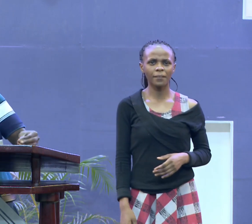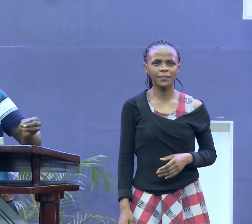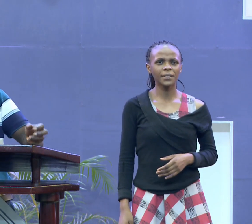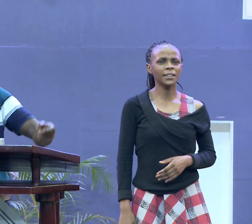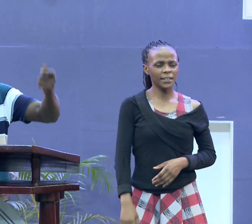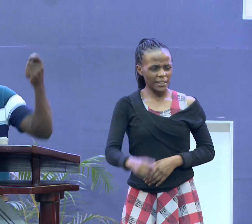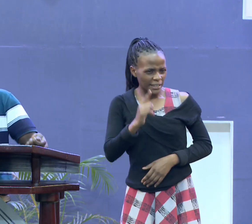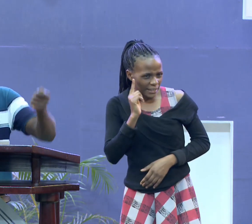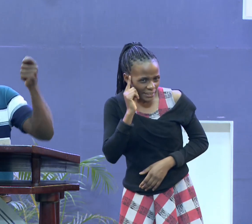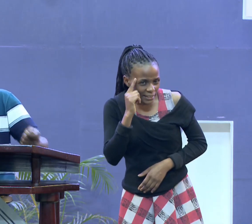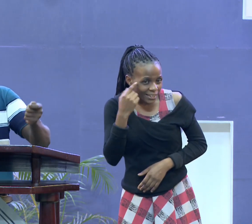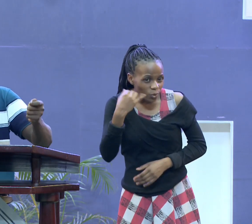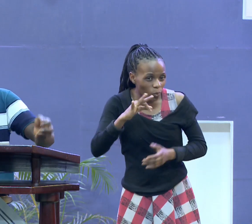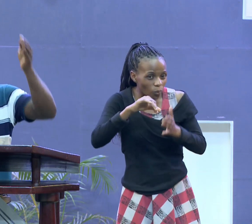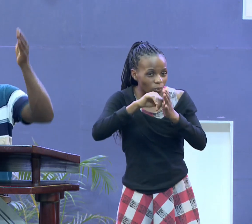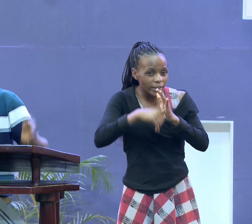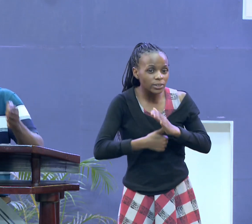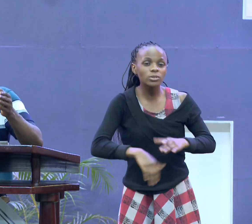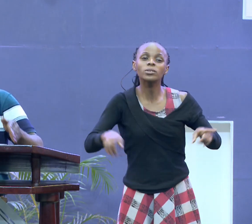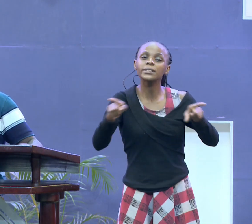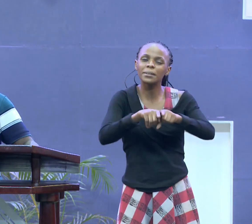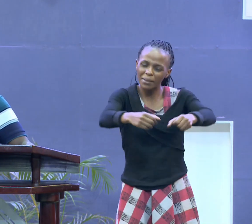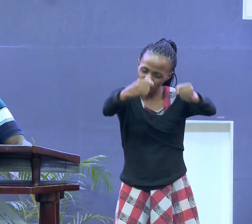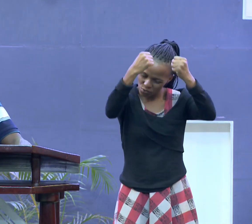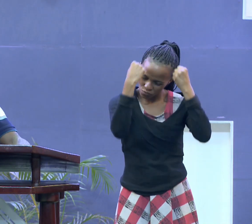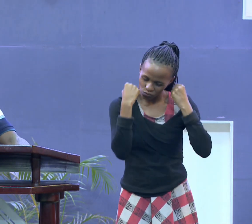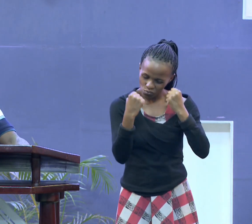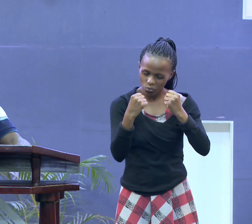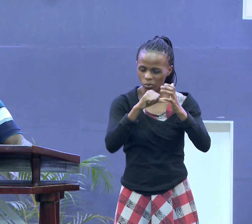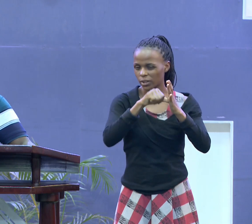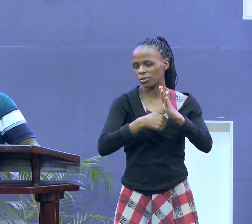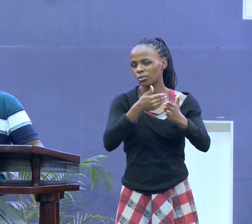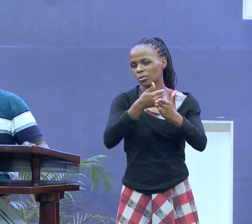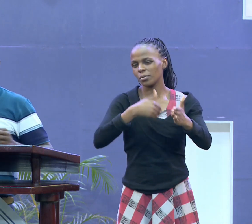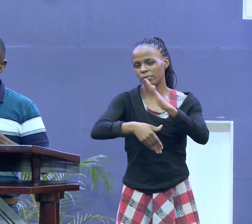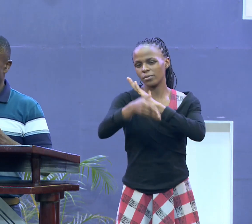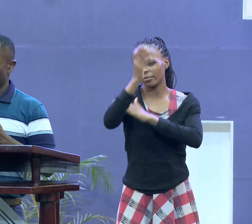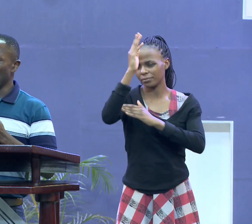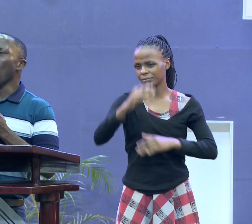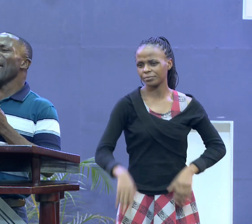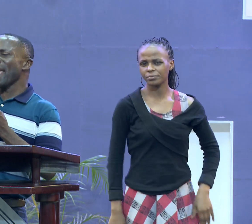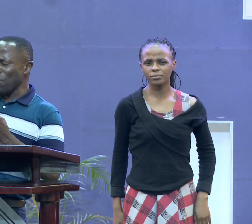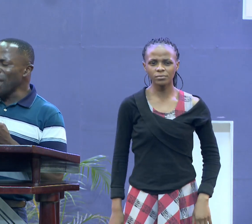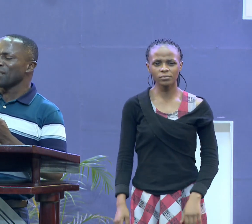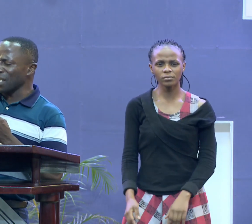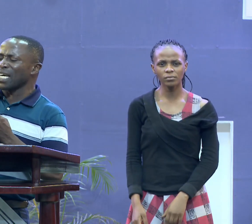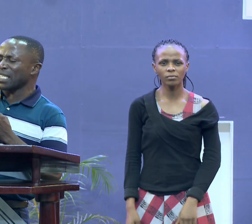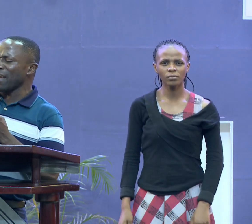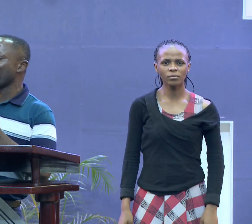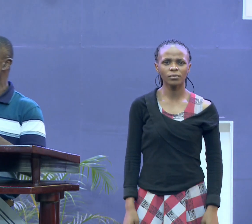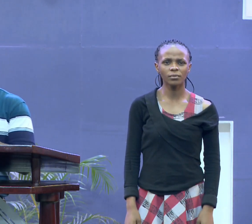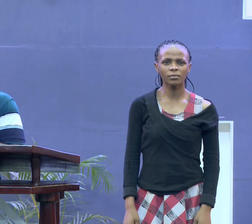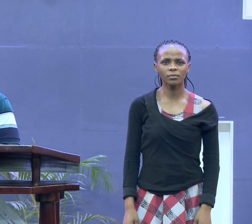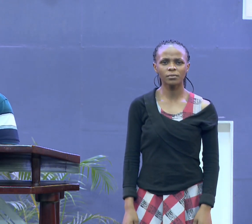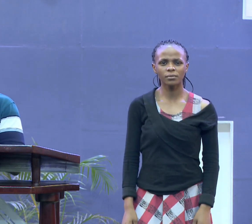that case as a strong issue before God. Ensonga eyo gitwale nga y'amaanyi nnyo maaso ga Katonda. Why is it